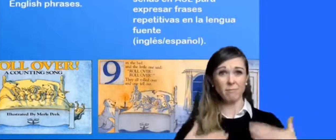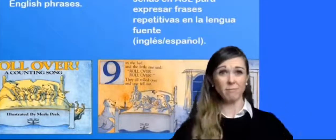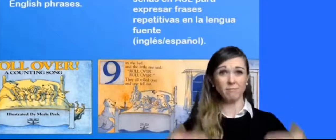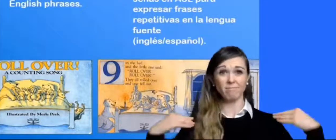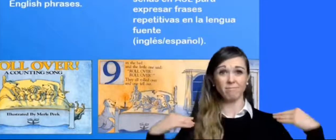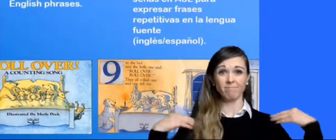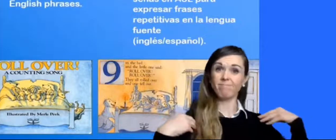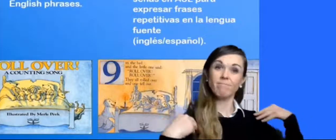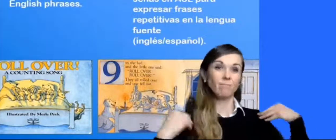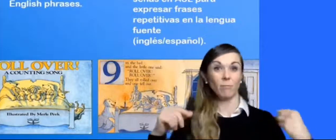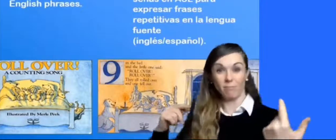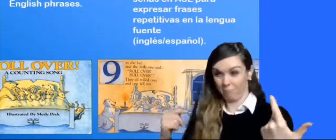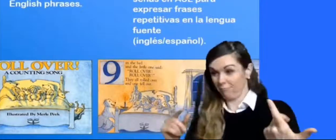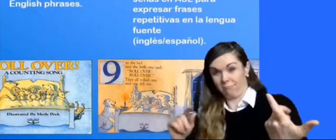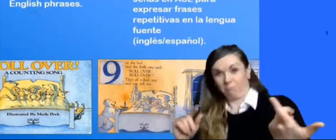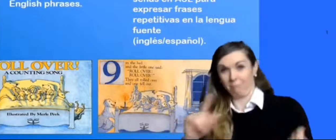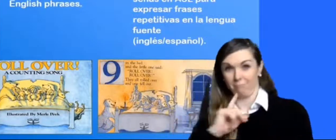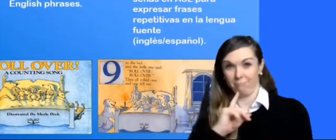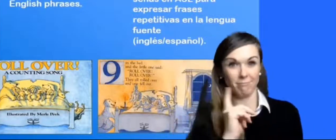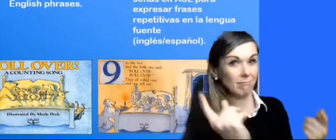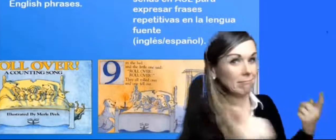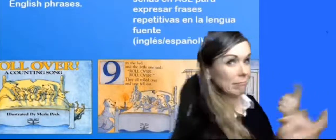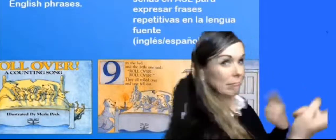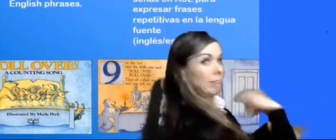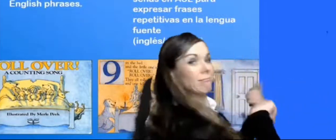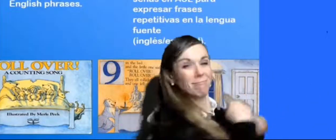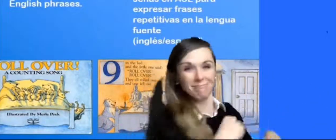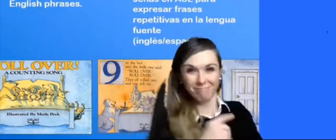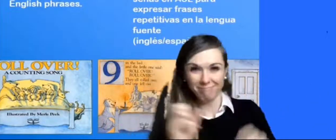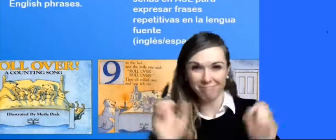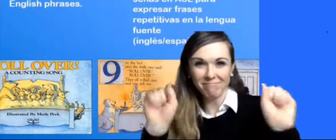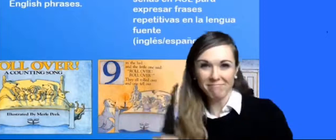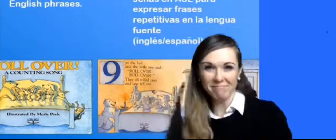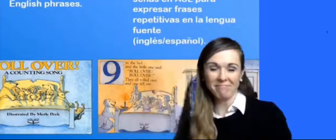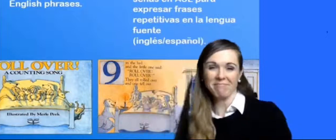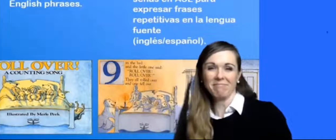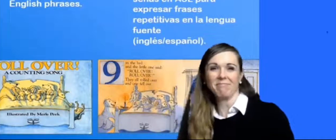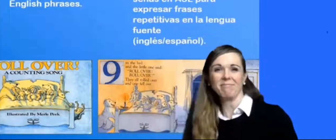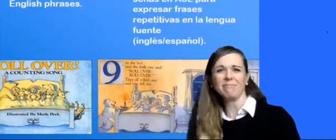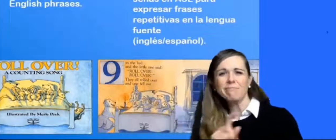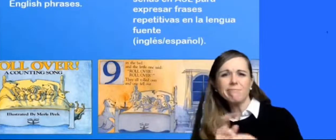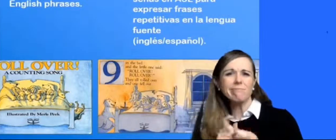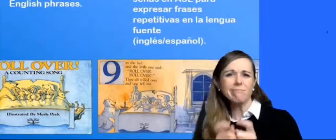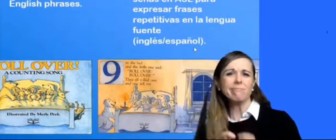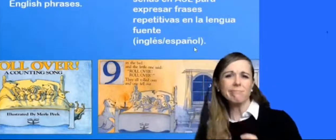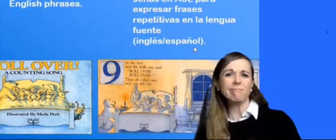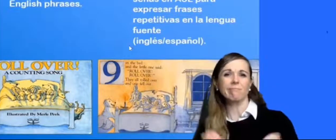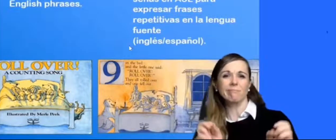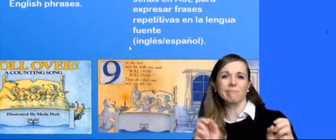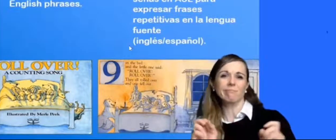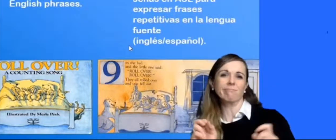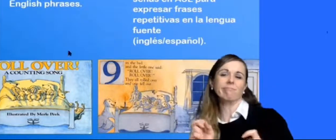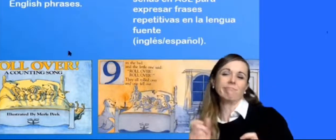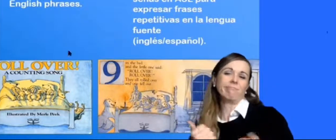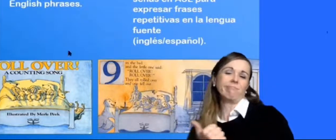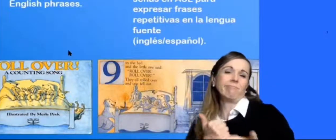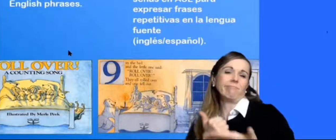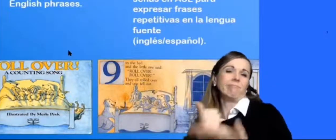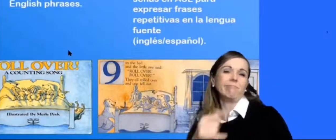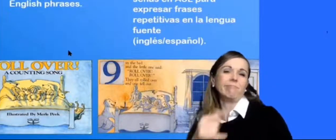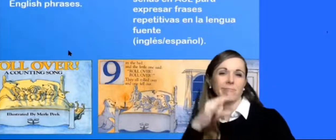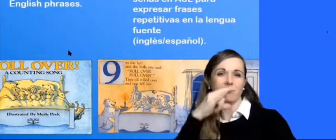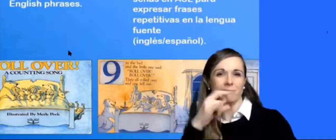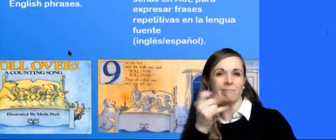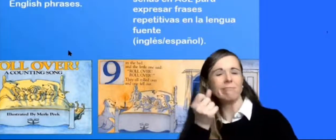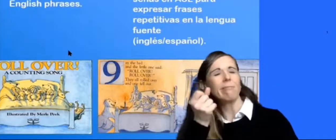ROLLOVER. You could use your entire body to get up and show rolling over on the couch,